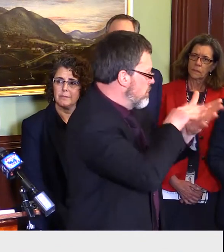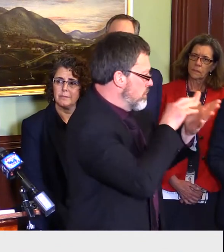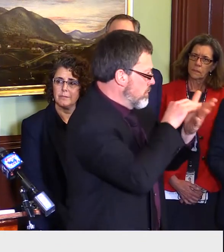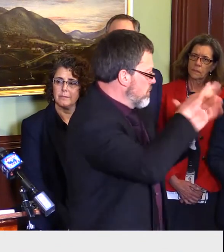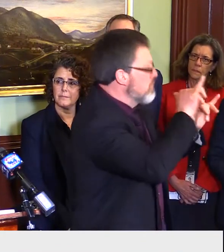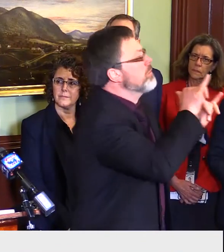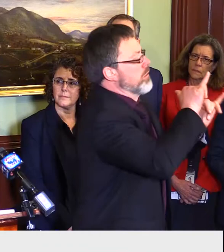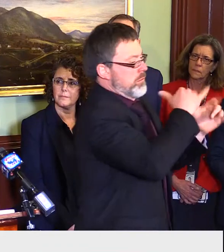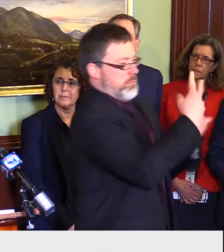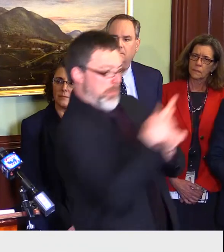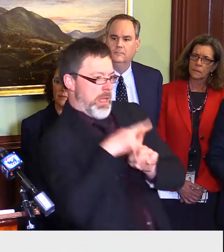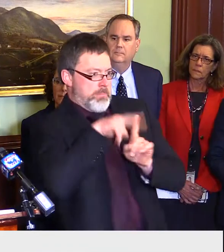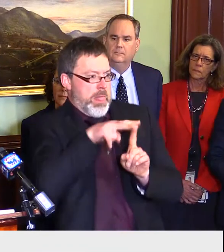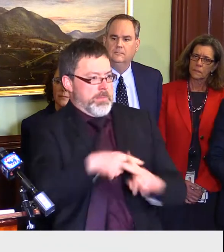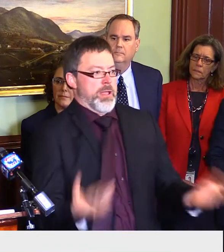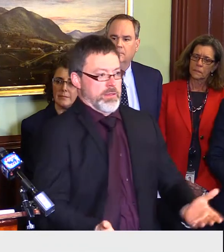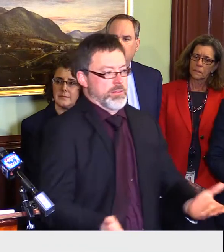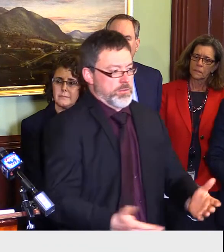this virus.